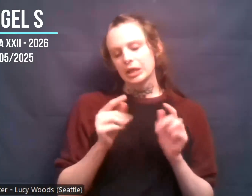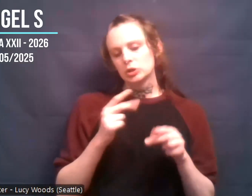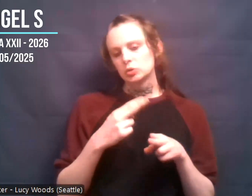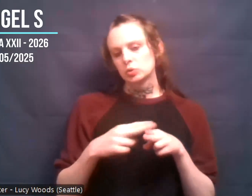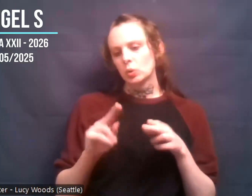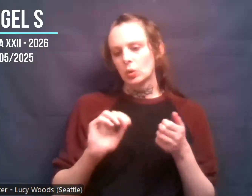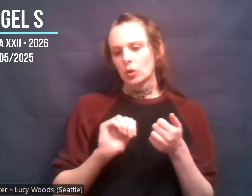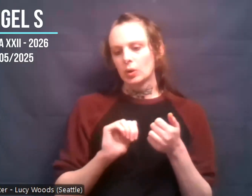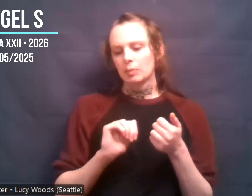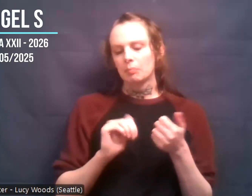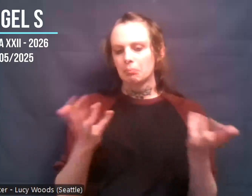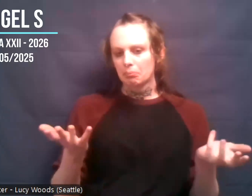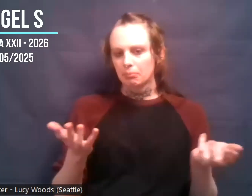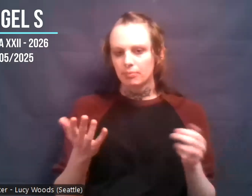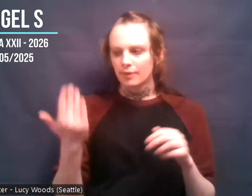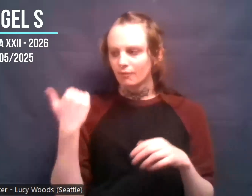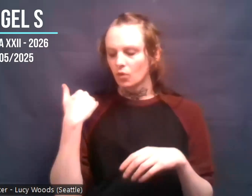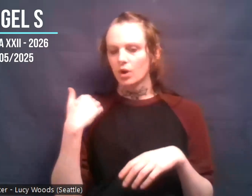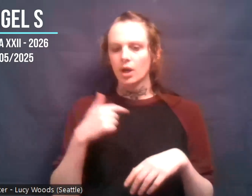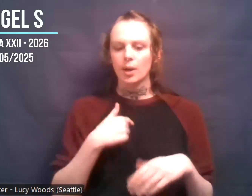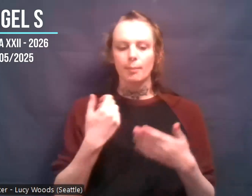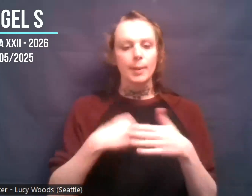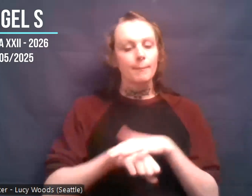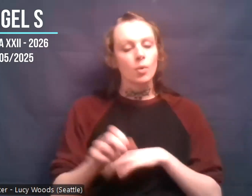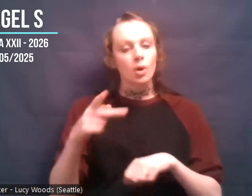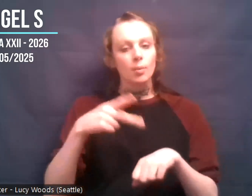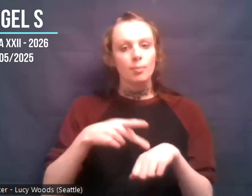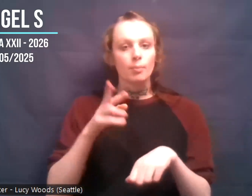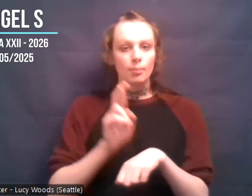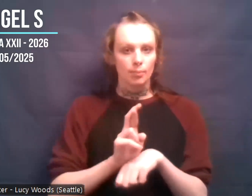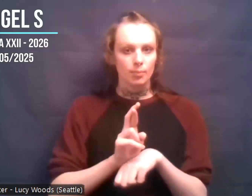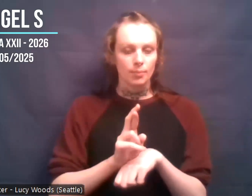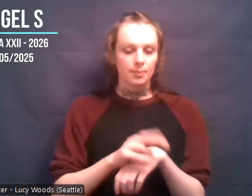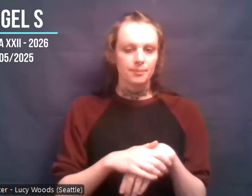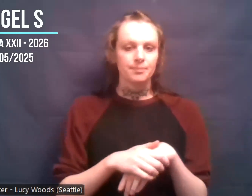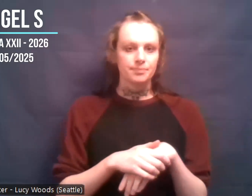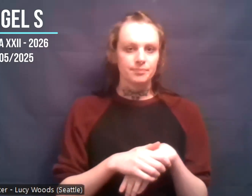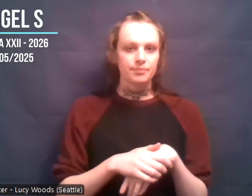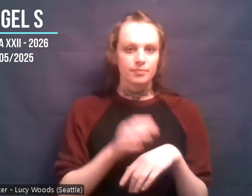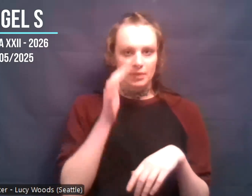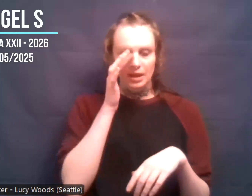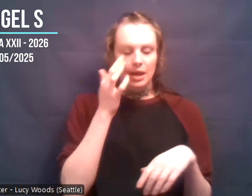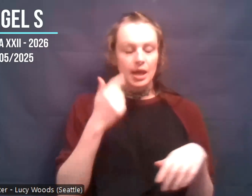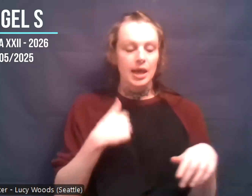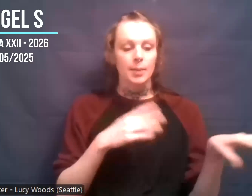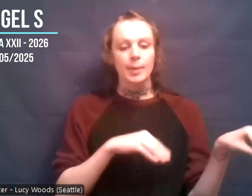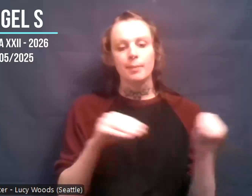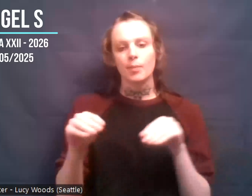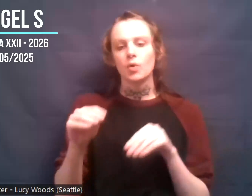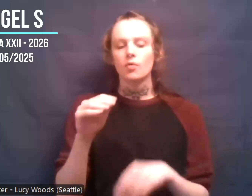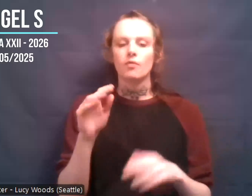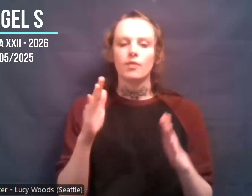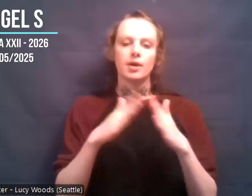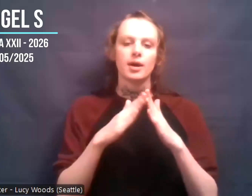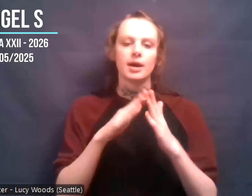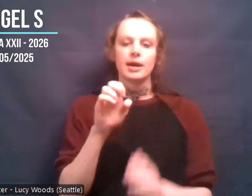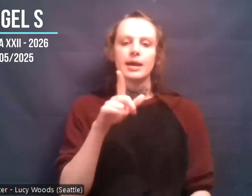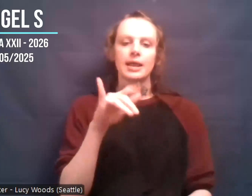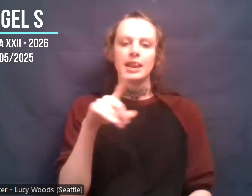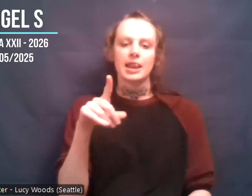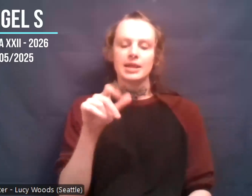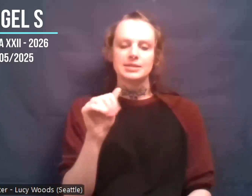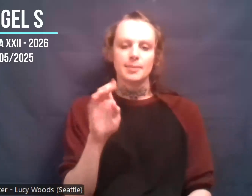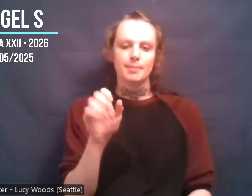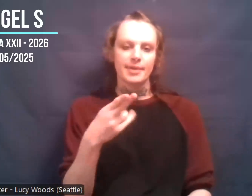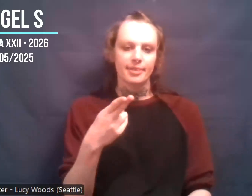Rico. I'm from Ponce, and I moved to Elizabeth, New Jersey. If anybody's familiar with Elizabeth, New